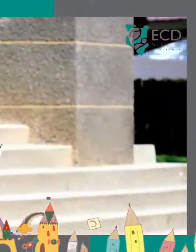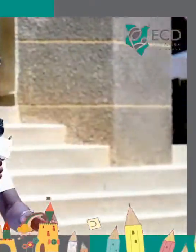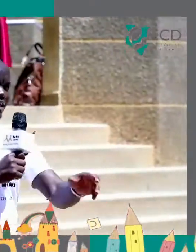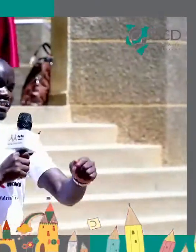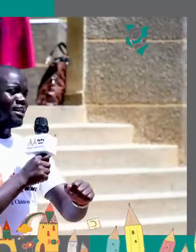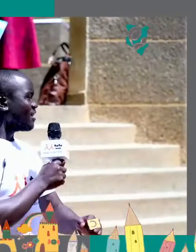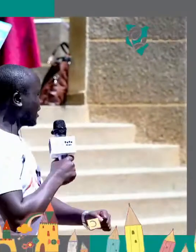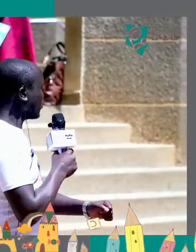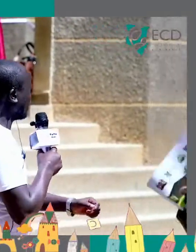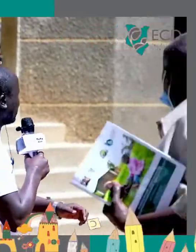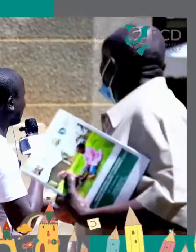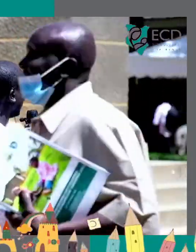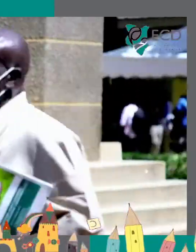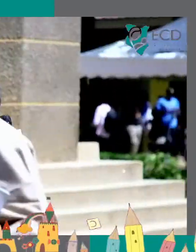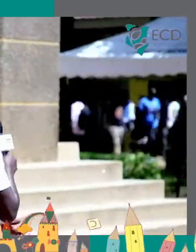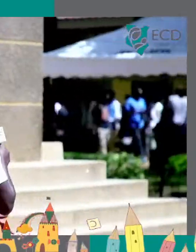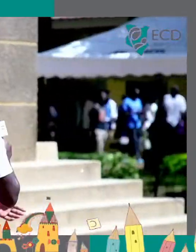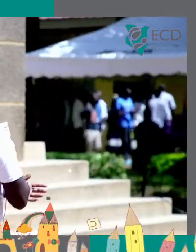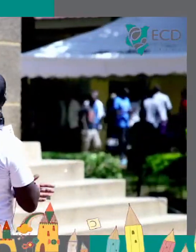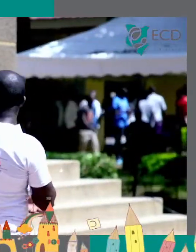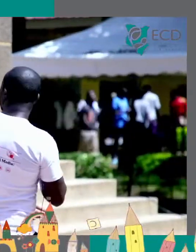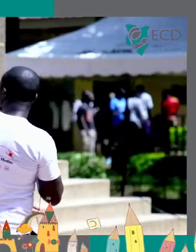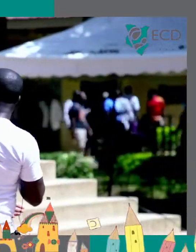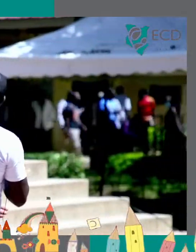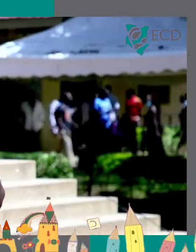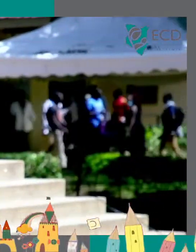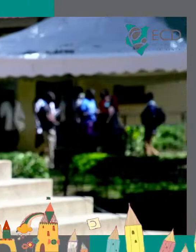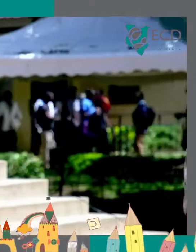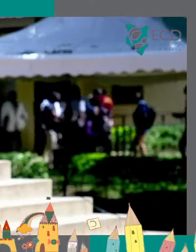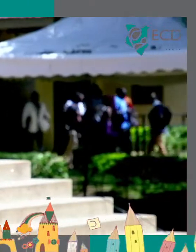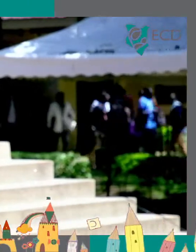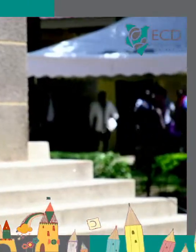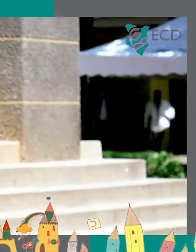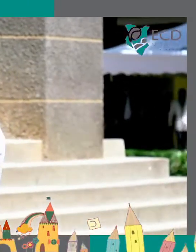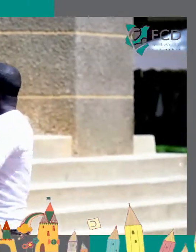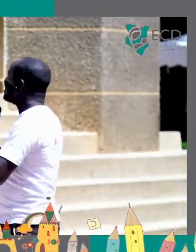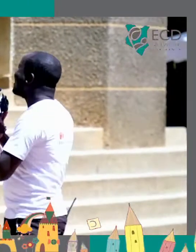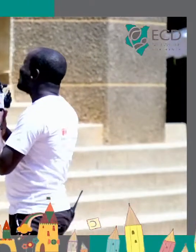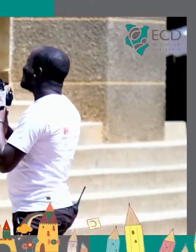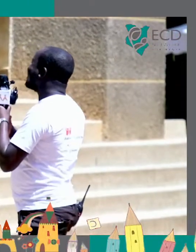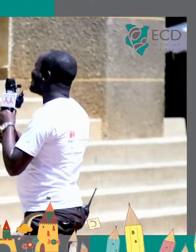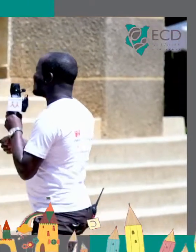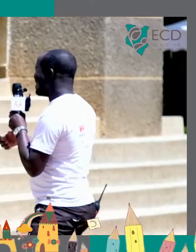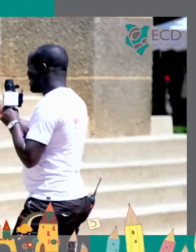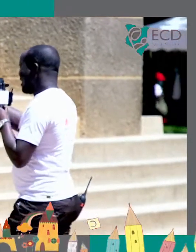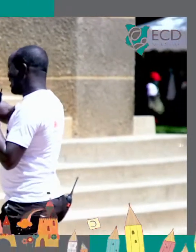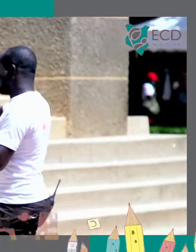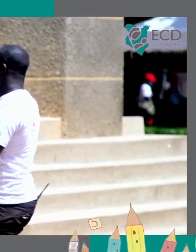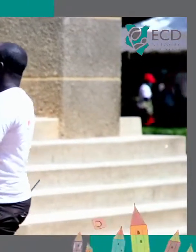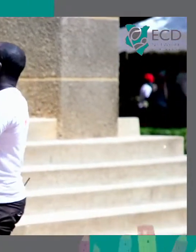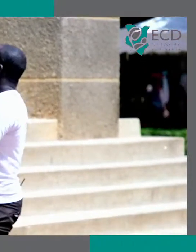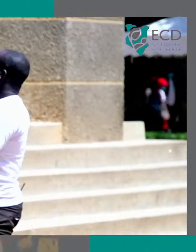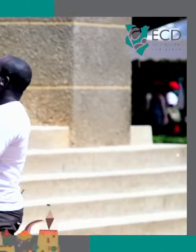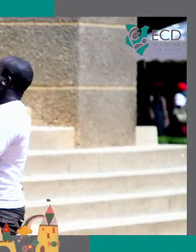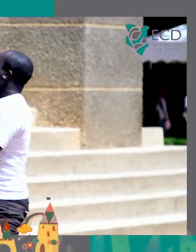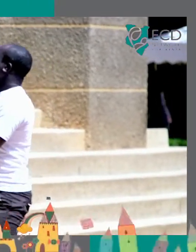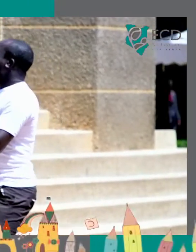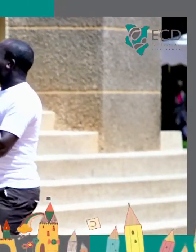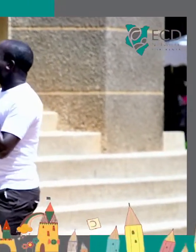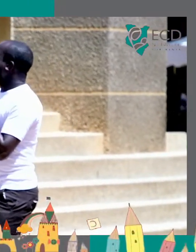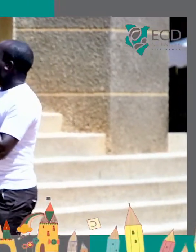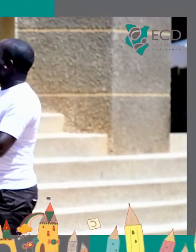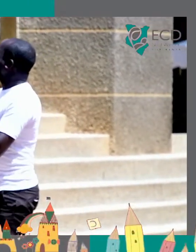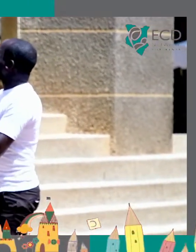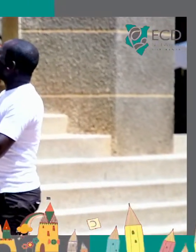So yes, thank you very much, and I'll be glad to hear from someone else. Yes, kindly, if